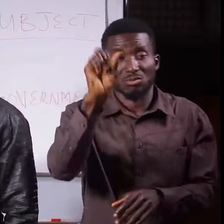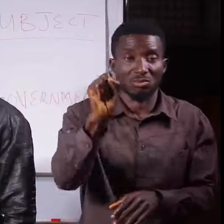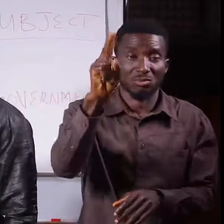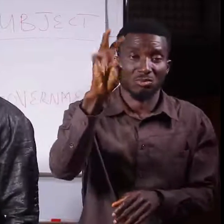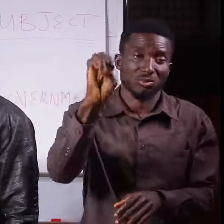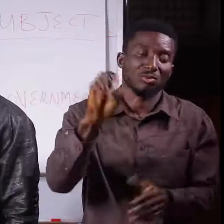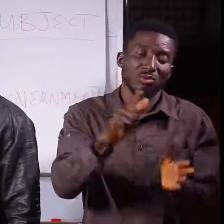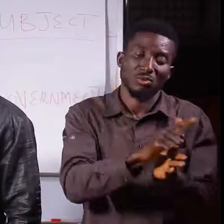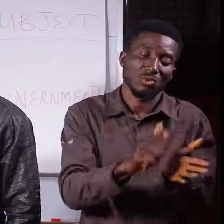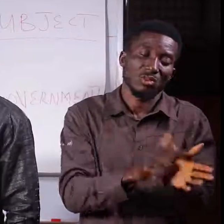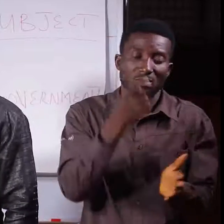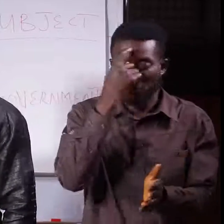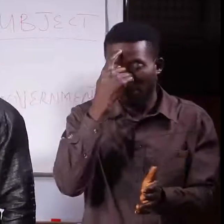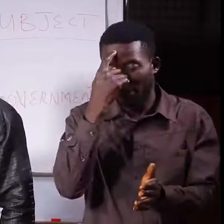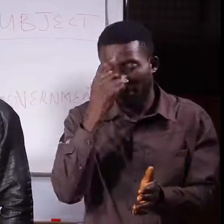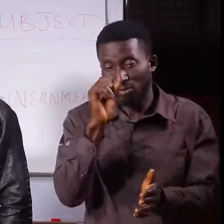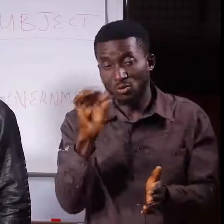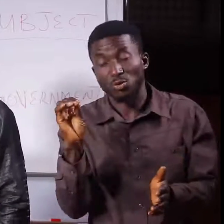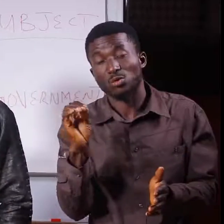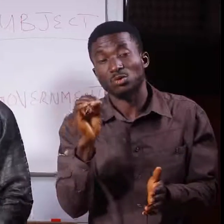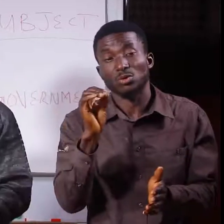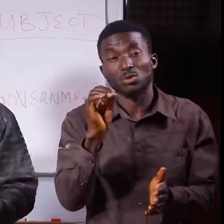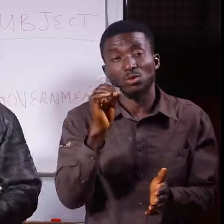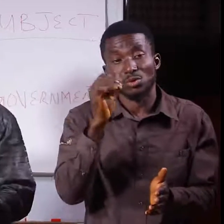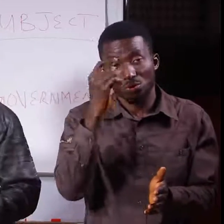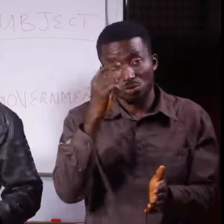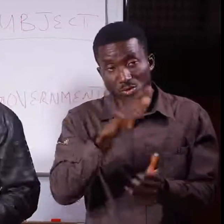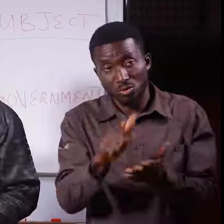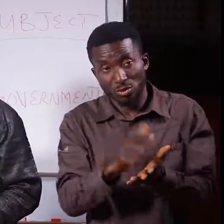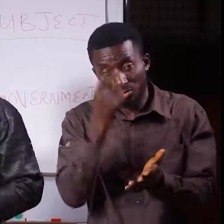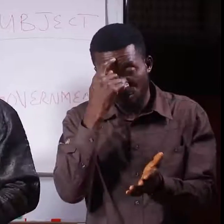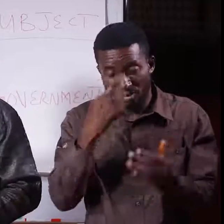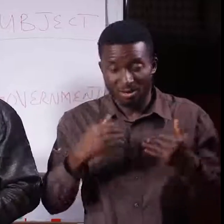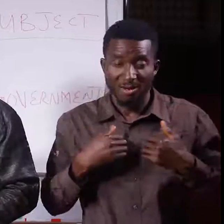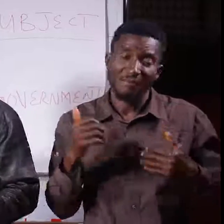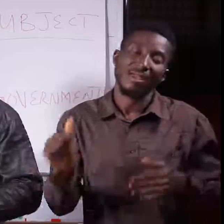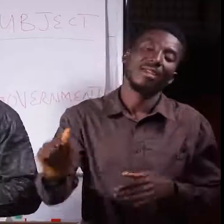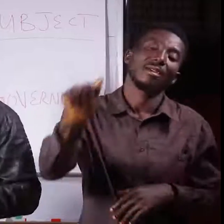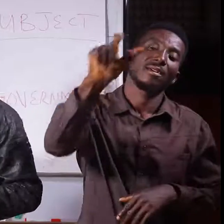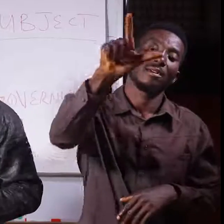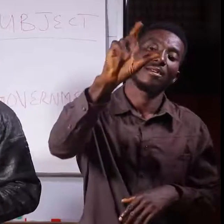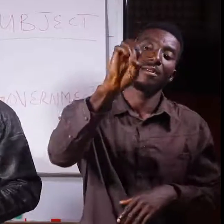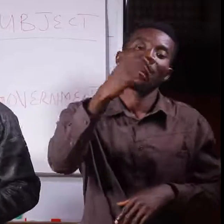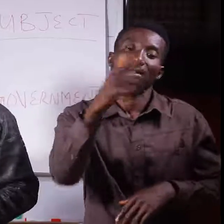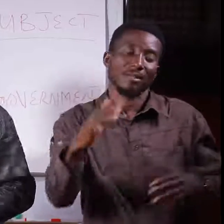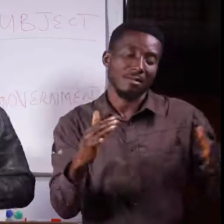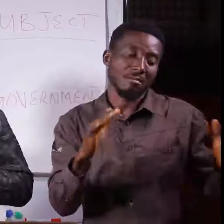sue local government. So local government has a legal backing, and local government is